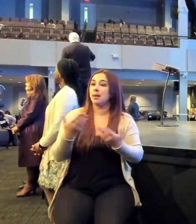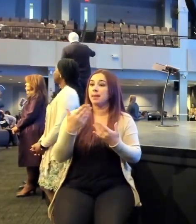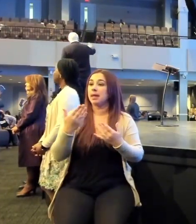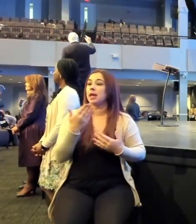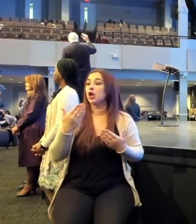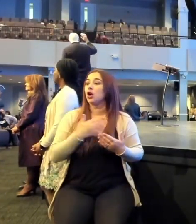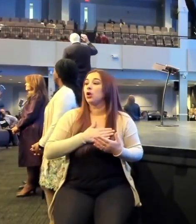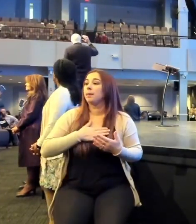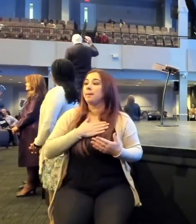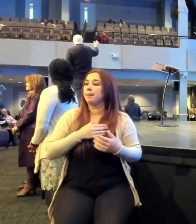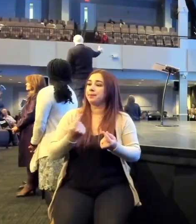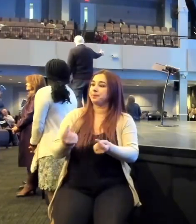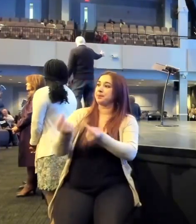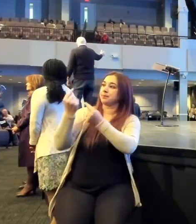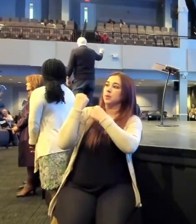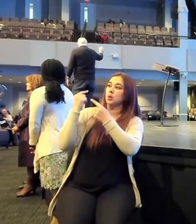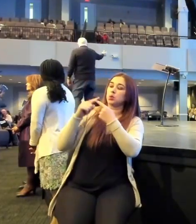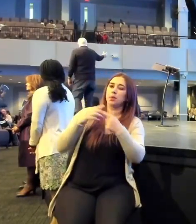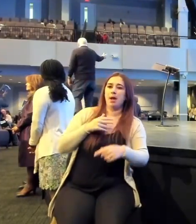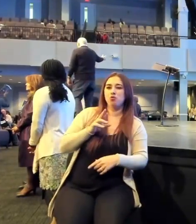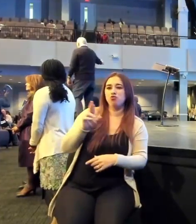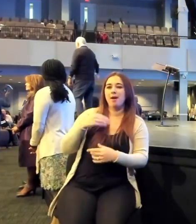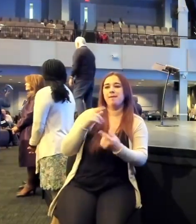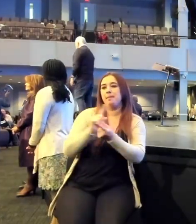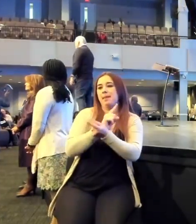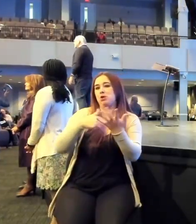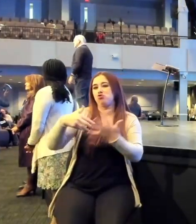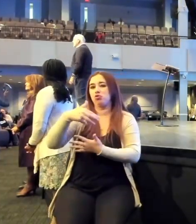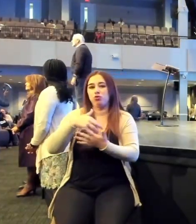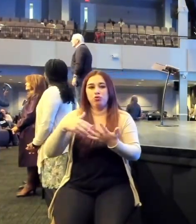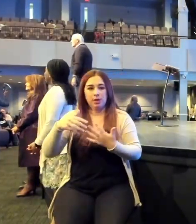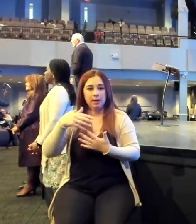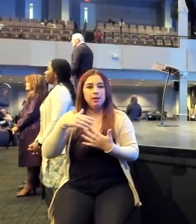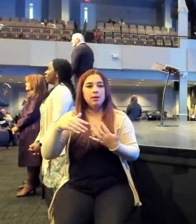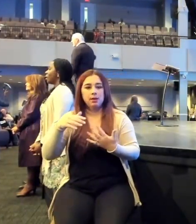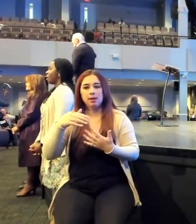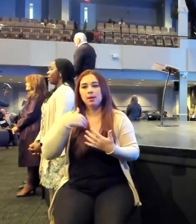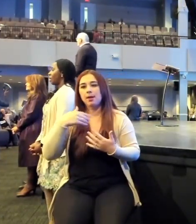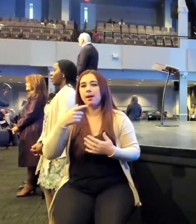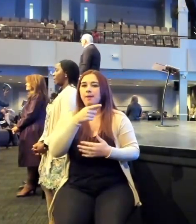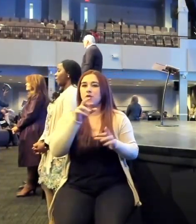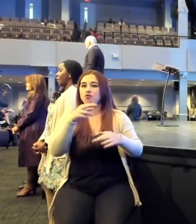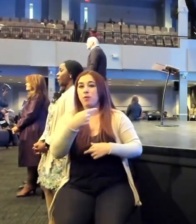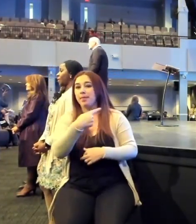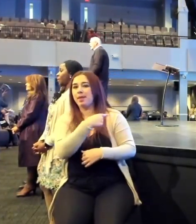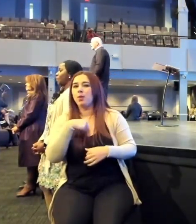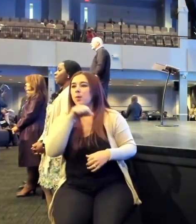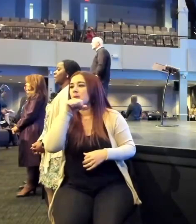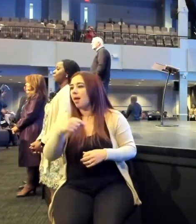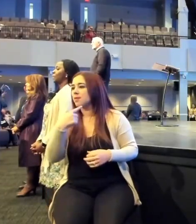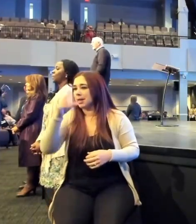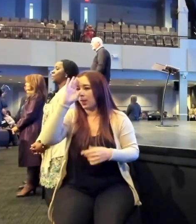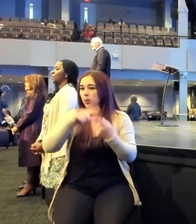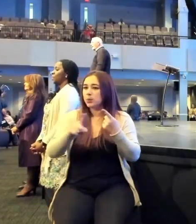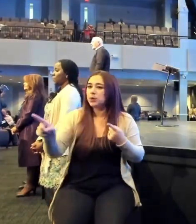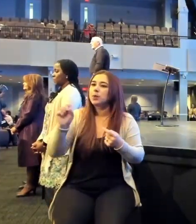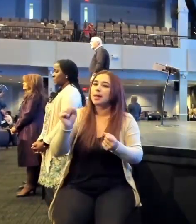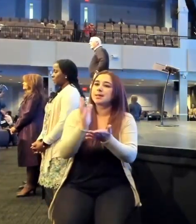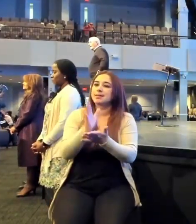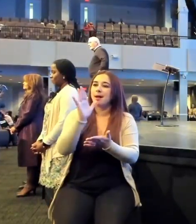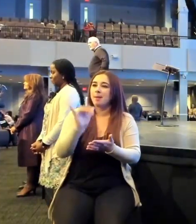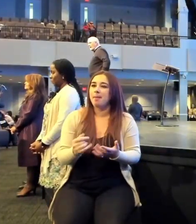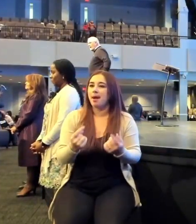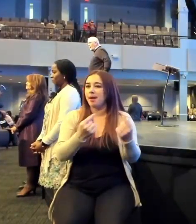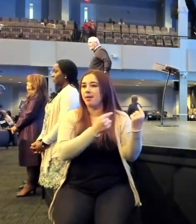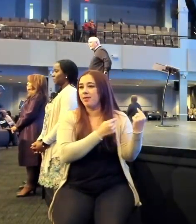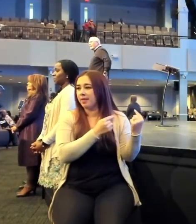would you head right over to my right to the meet and greet room at the end of the service. There's a hospitality room over there. We'd love to say hi to you, so stop by over